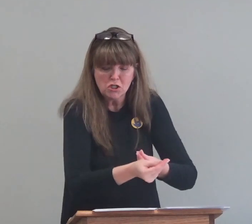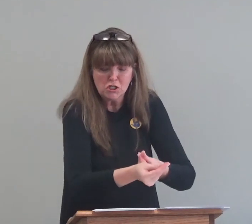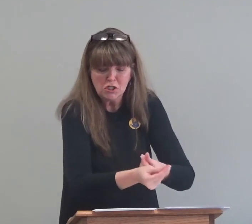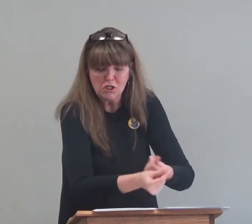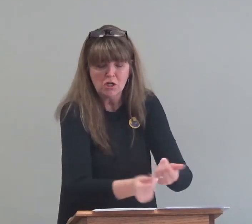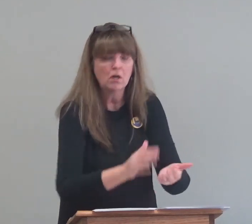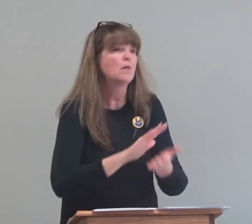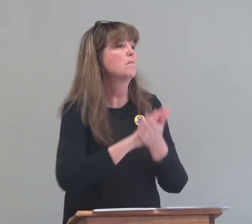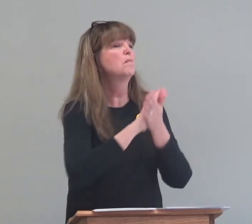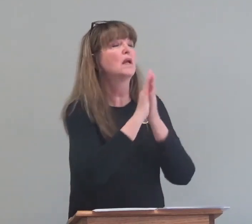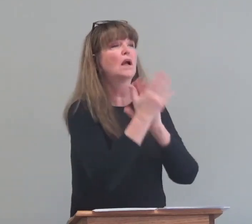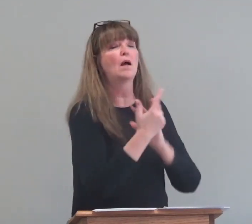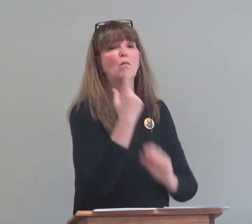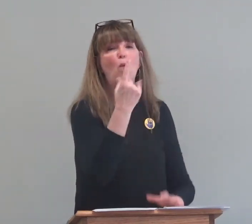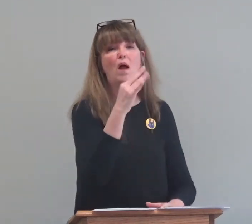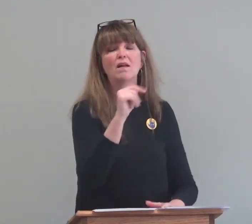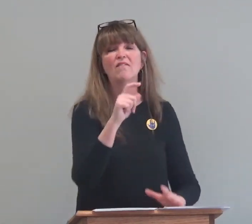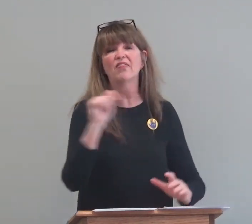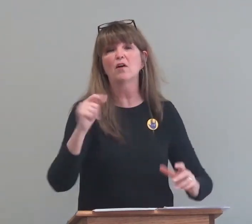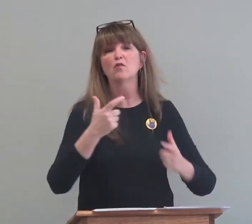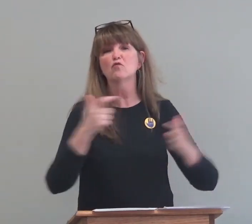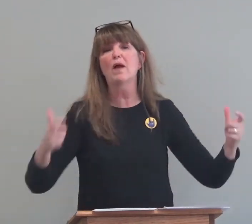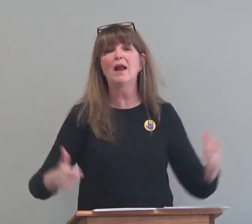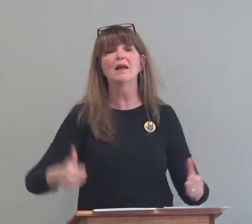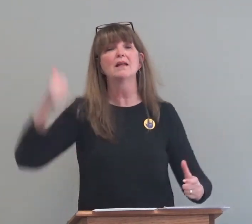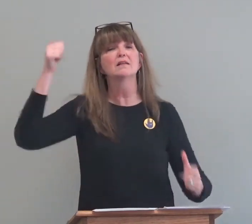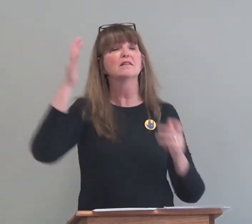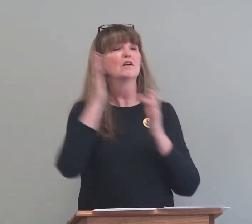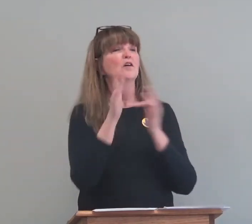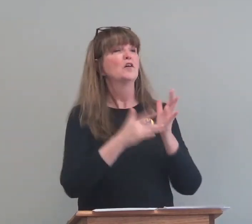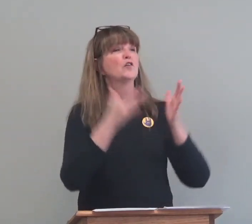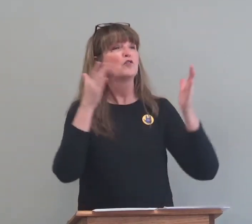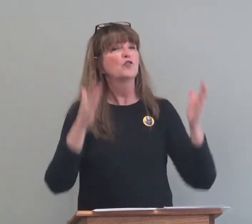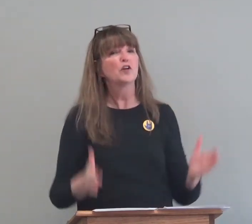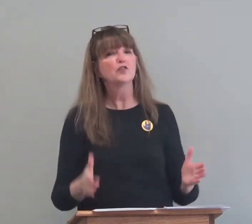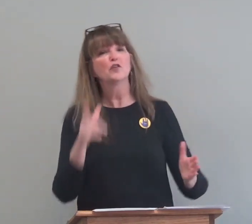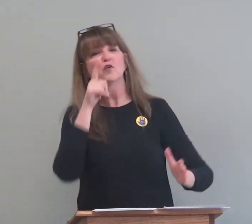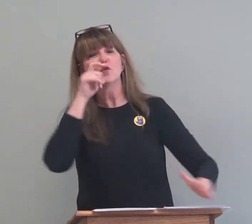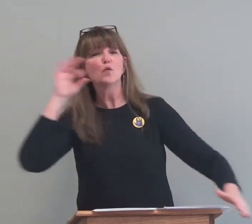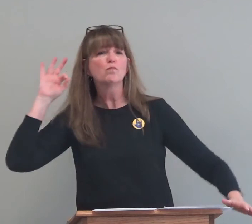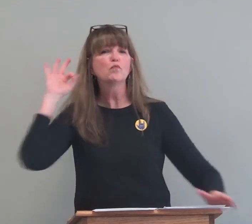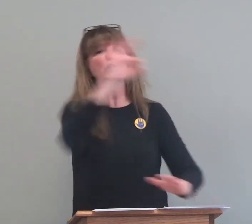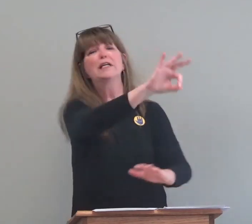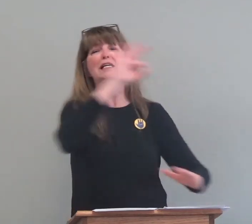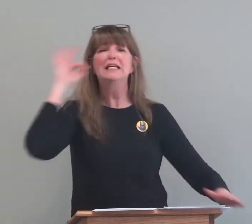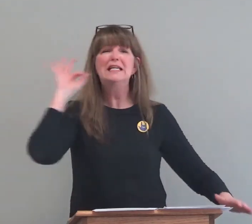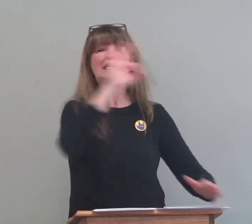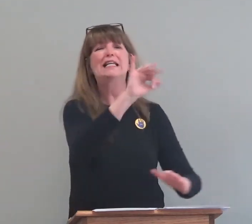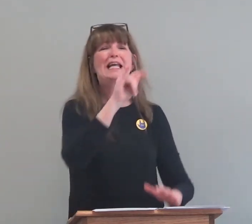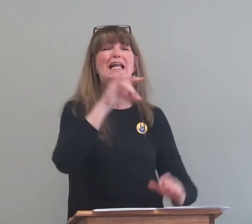resurrected. He spent lots of time, lots of money on it, and he became one of the greatest